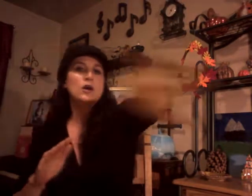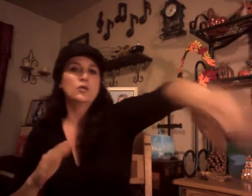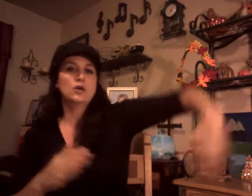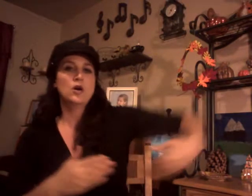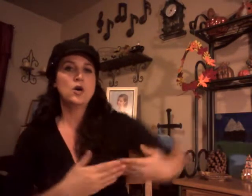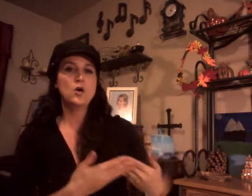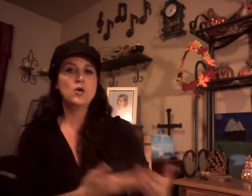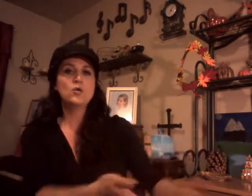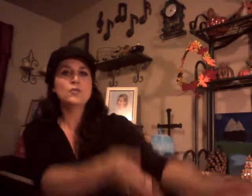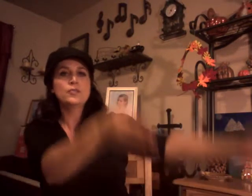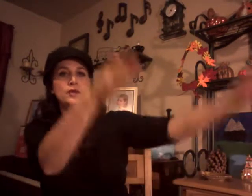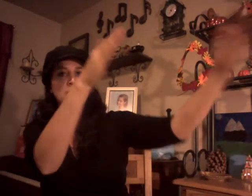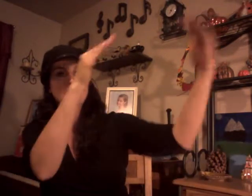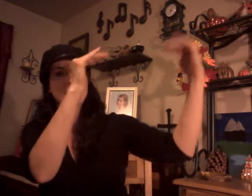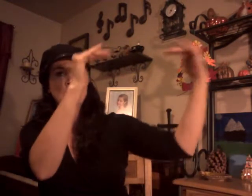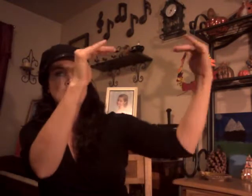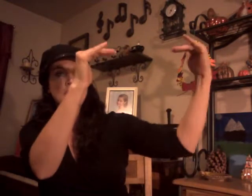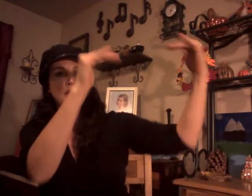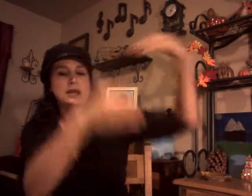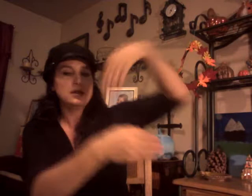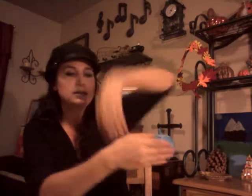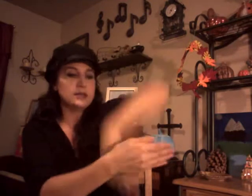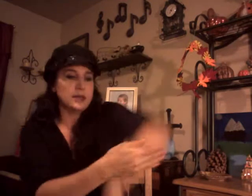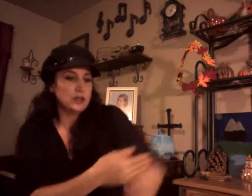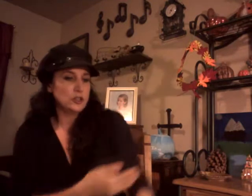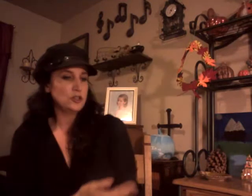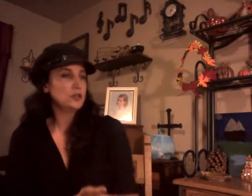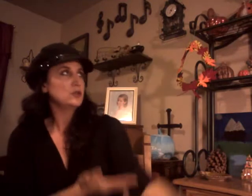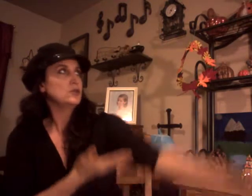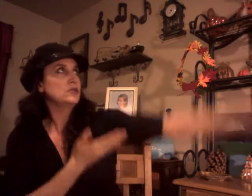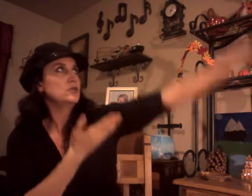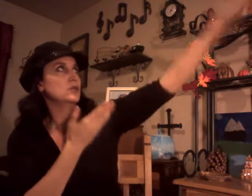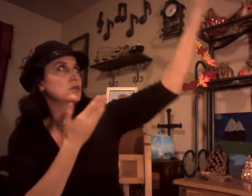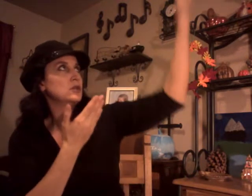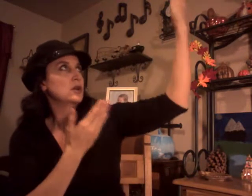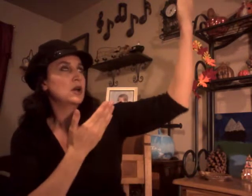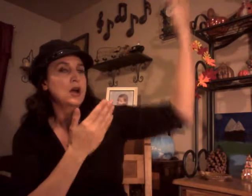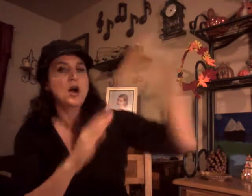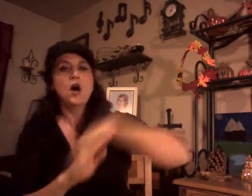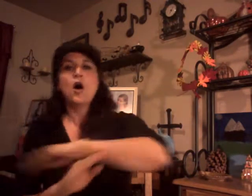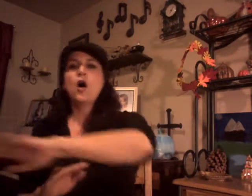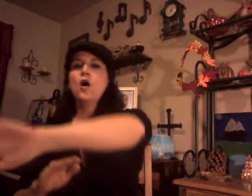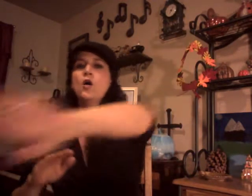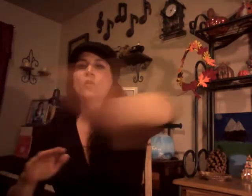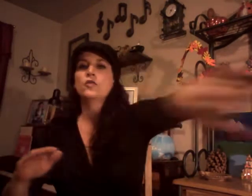our hope is in you. All the